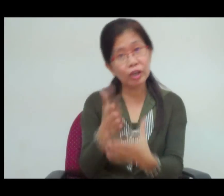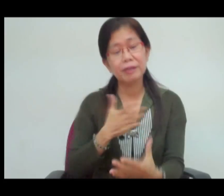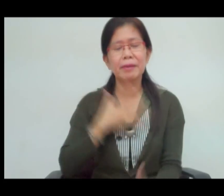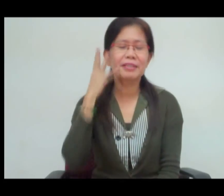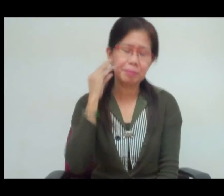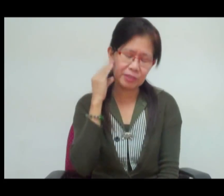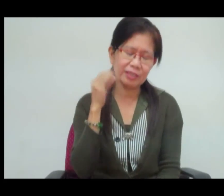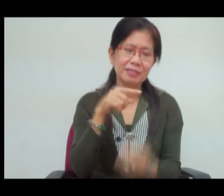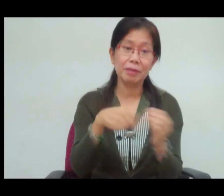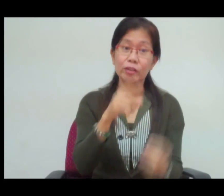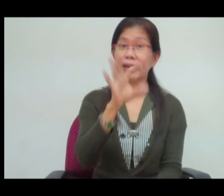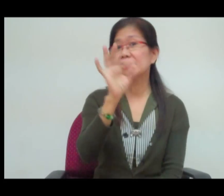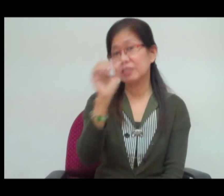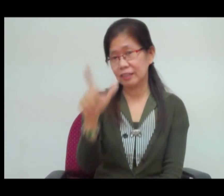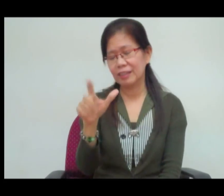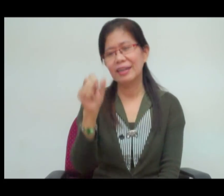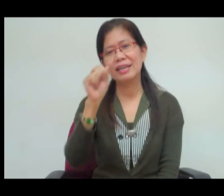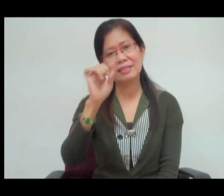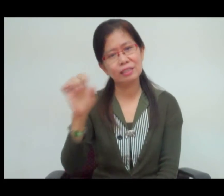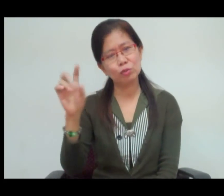share my experience about FSL in C2.